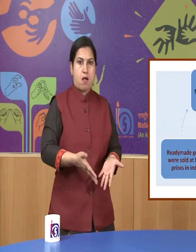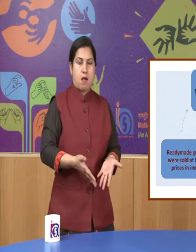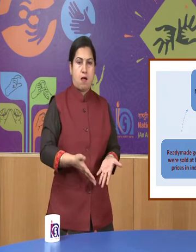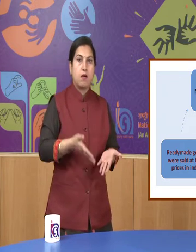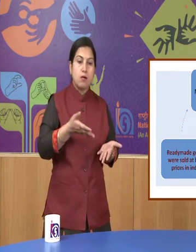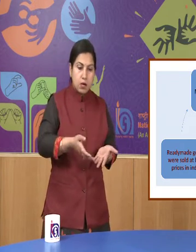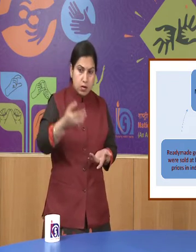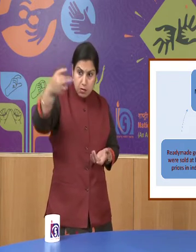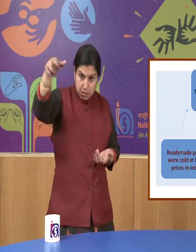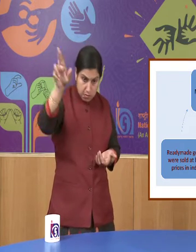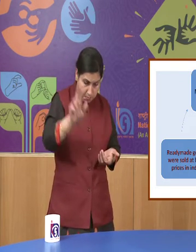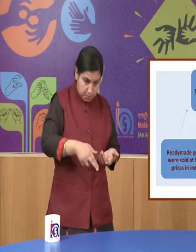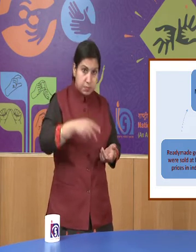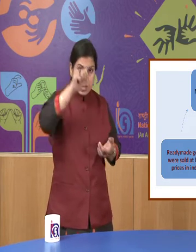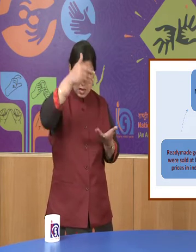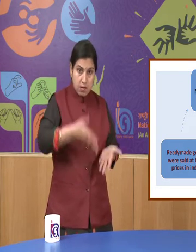Those items were then sent back to India,